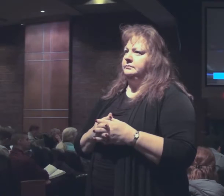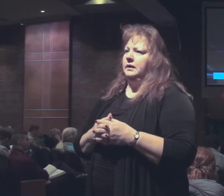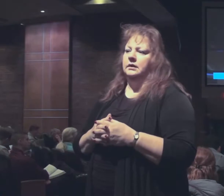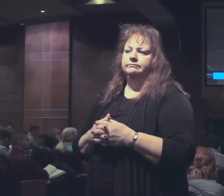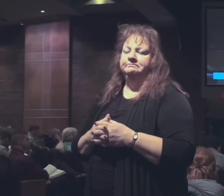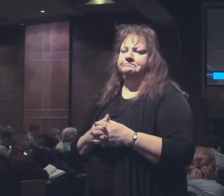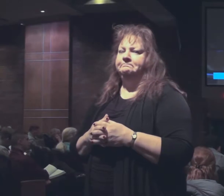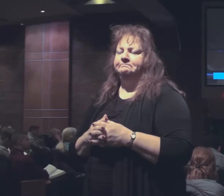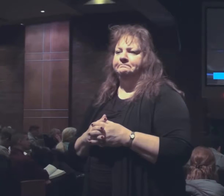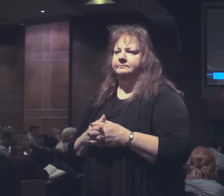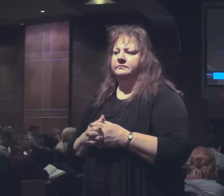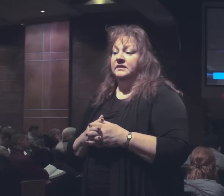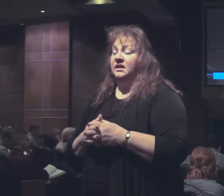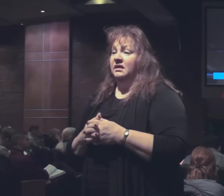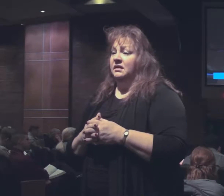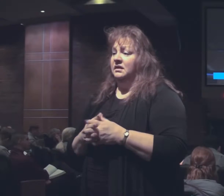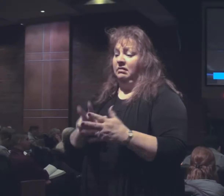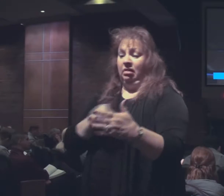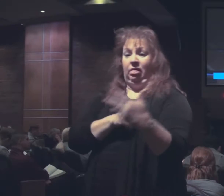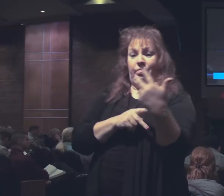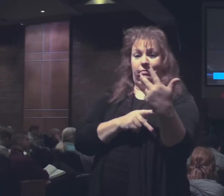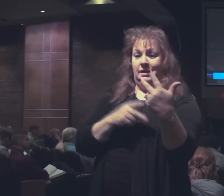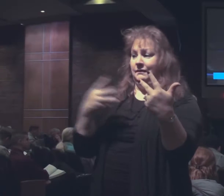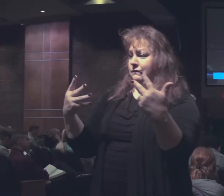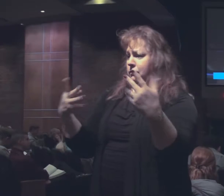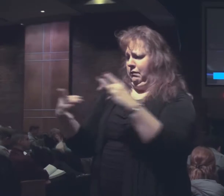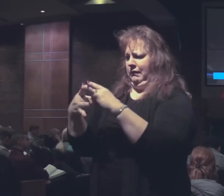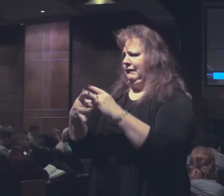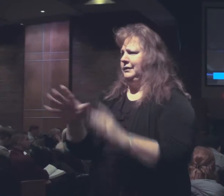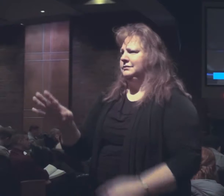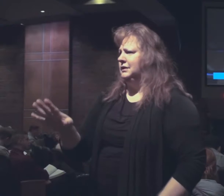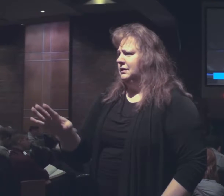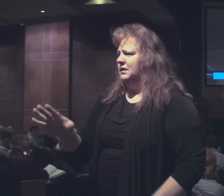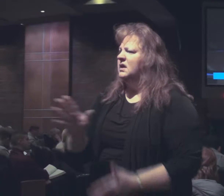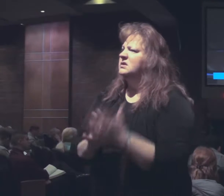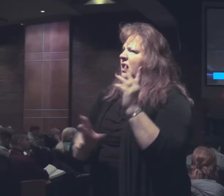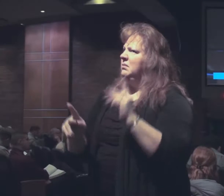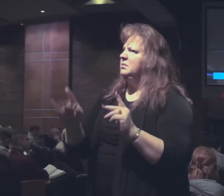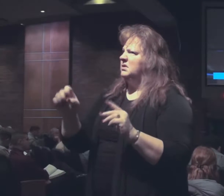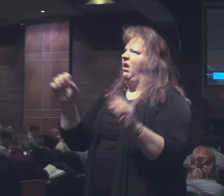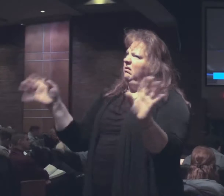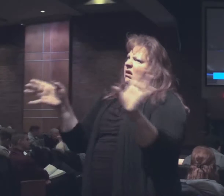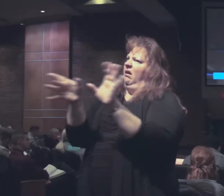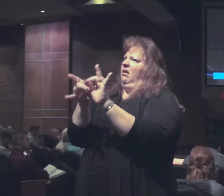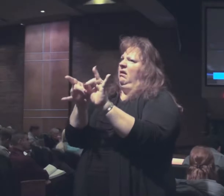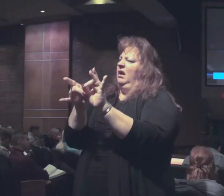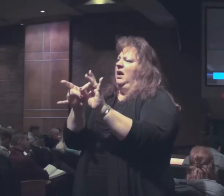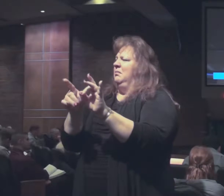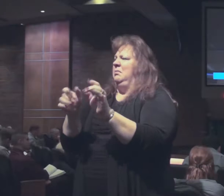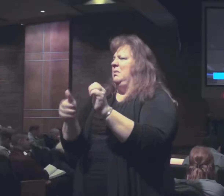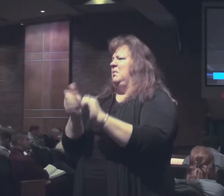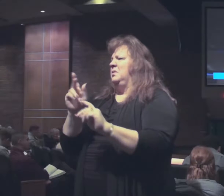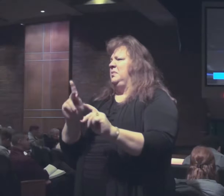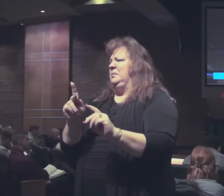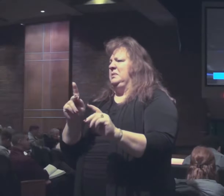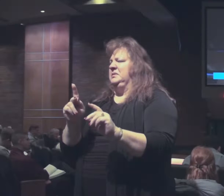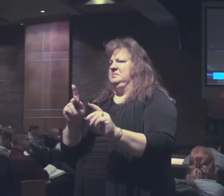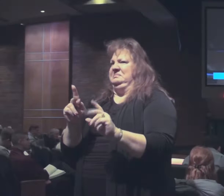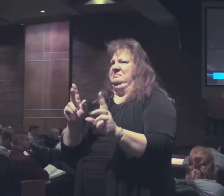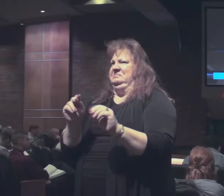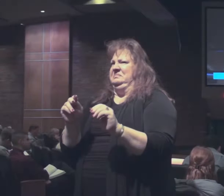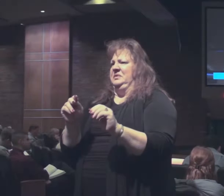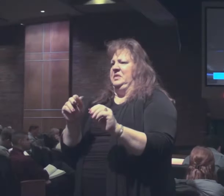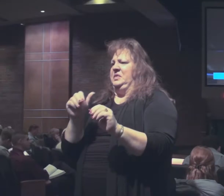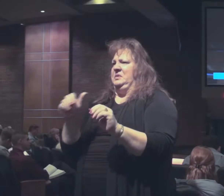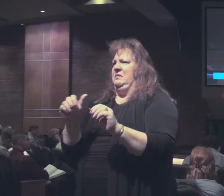There's no necessary connection between Psalm 3 and 4. Some would see a connection, most would not. Doesn't